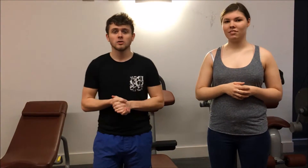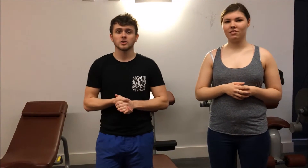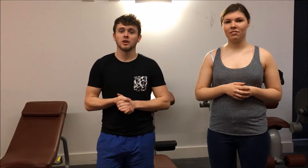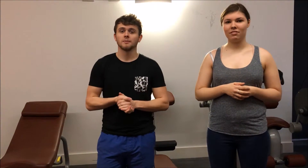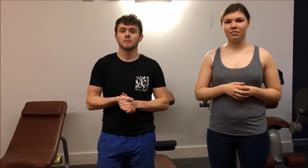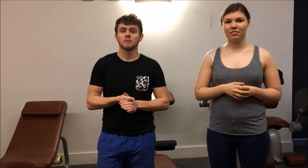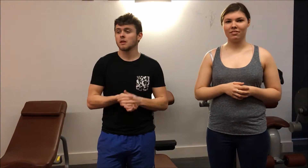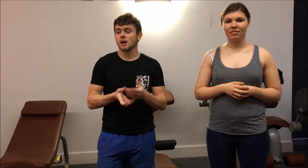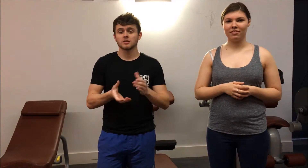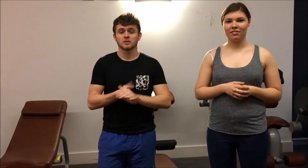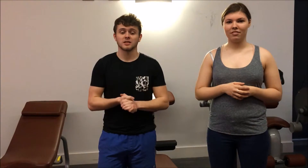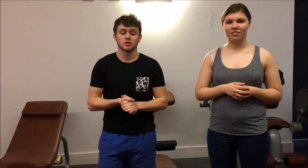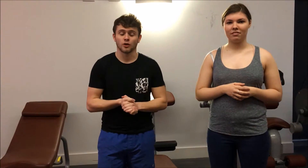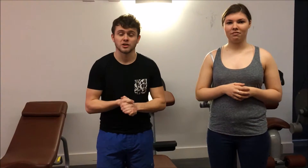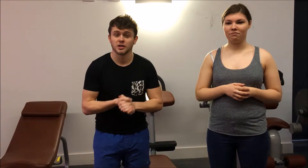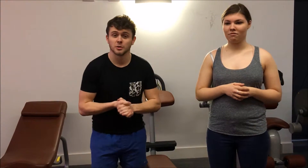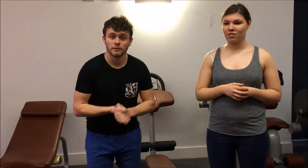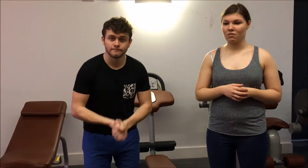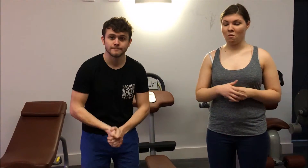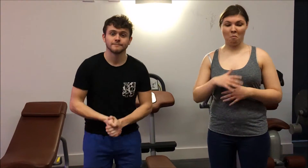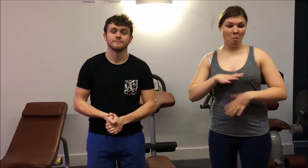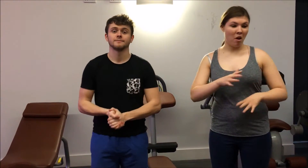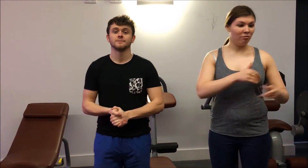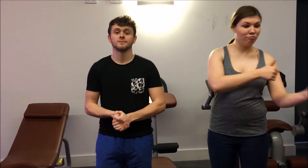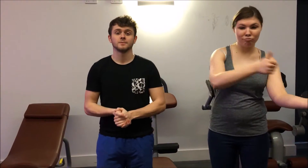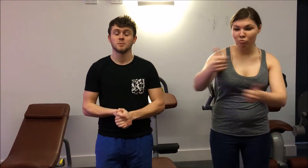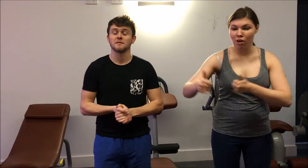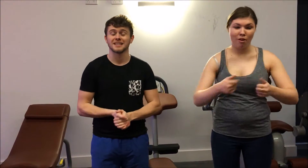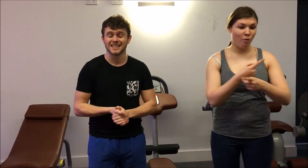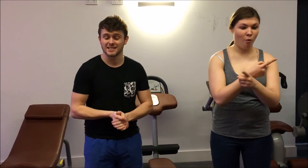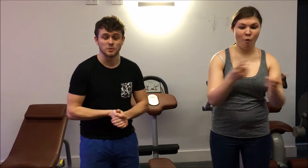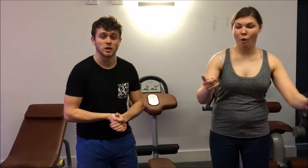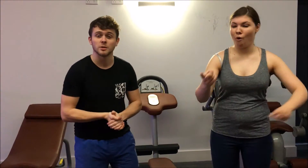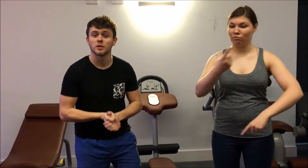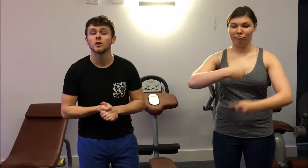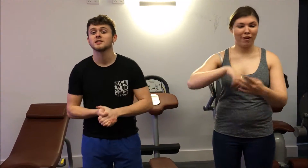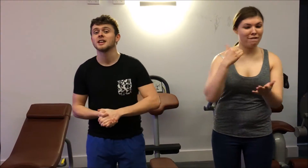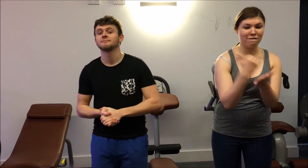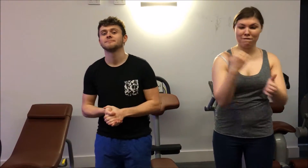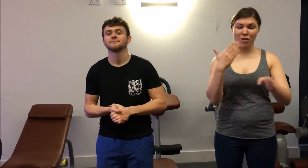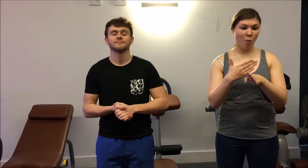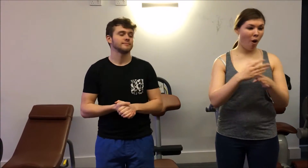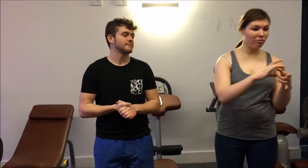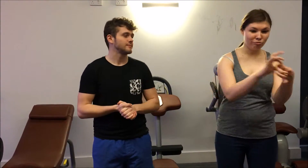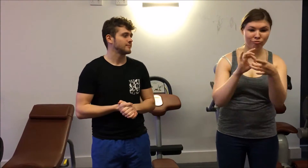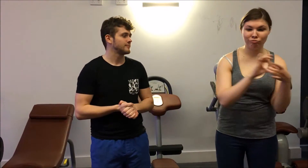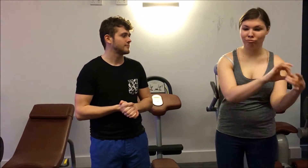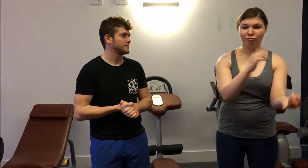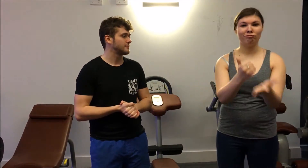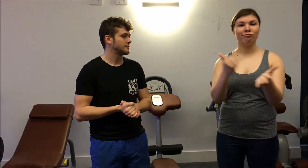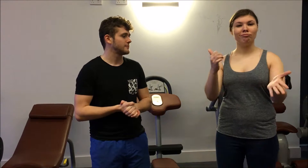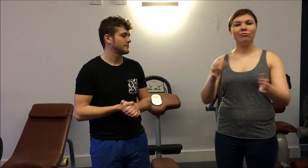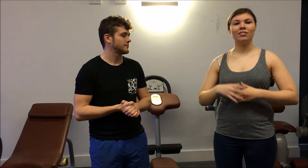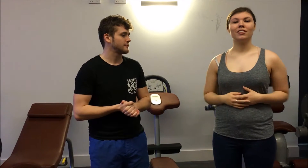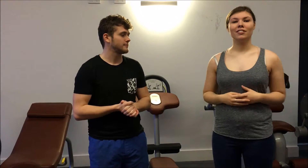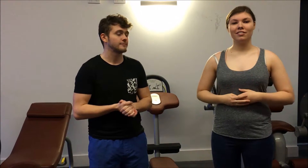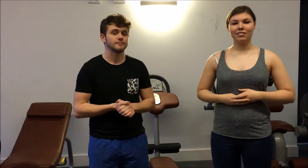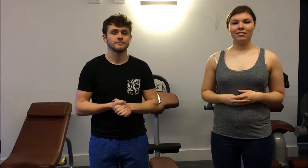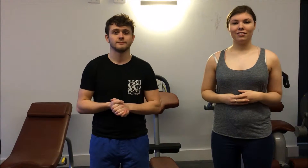And also, I'd just like to congratulate you all. It's been fantastic working with you all today.